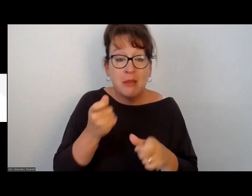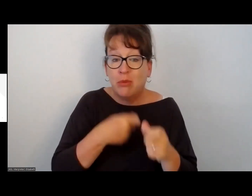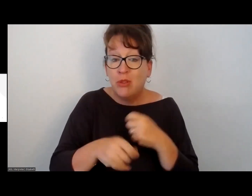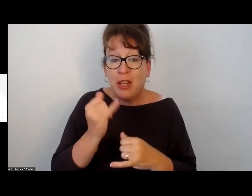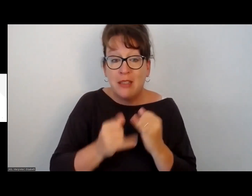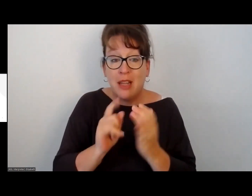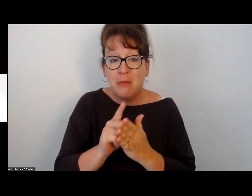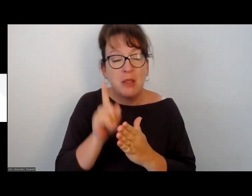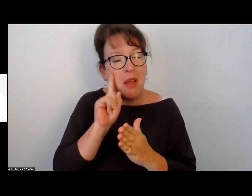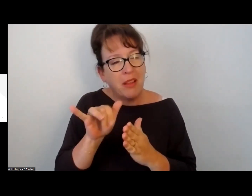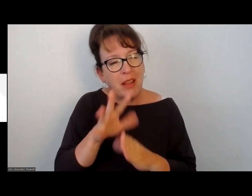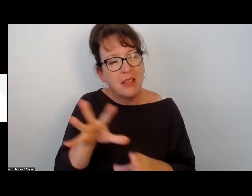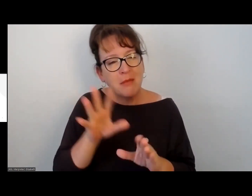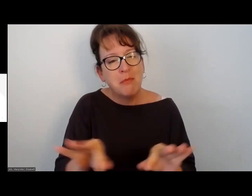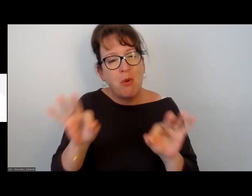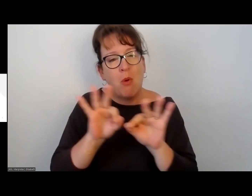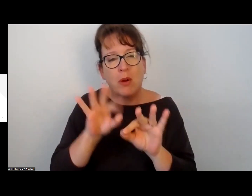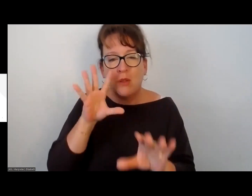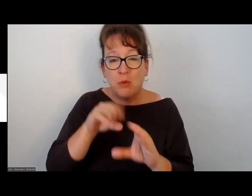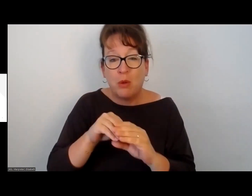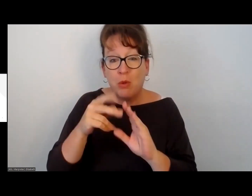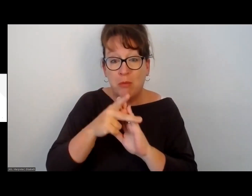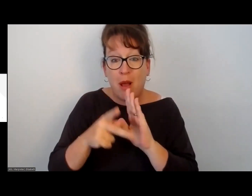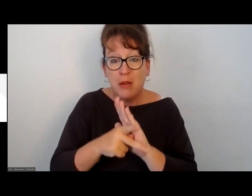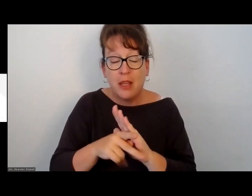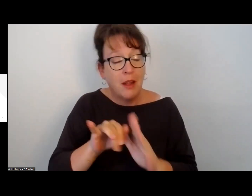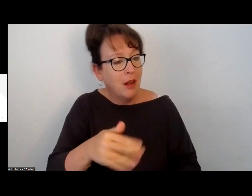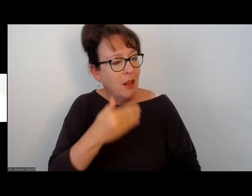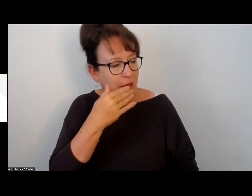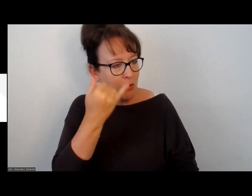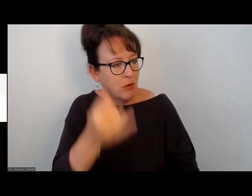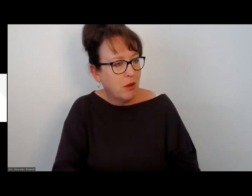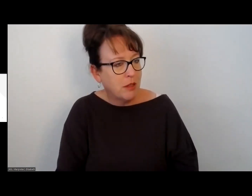protocol as well. Yep, that's a great idea. I think we should definitely do that.